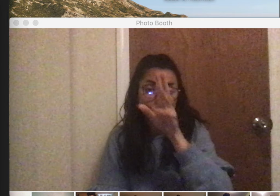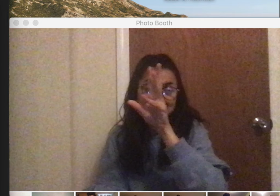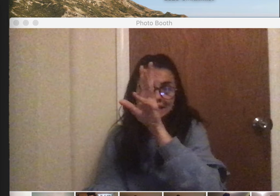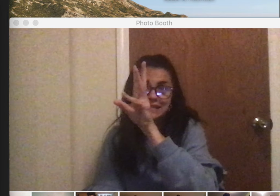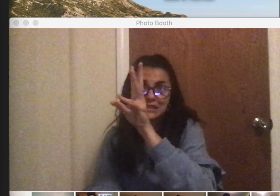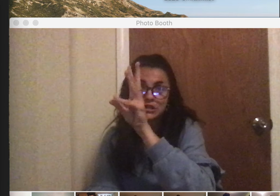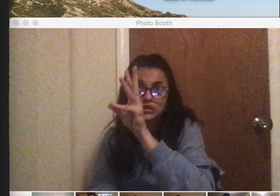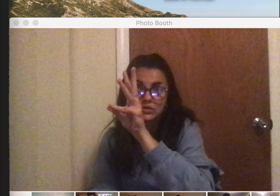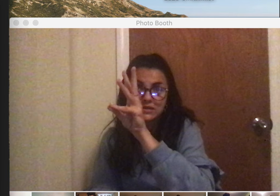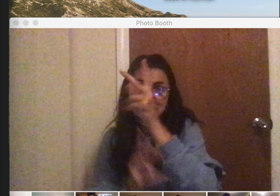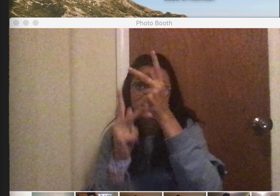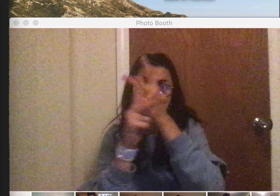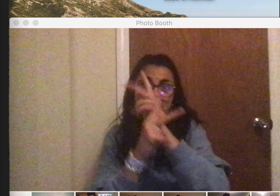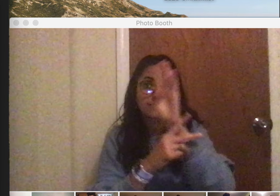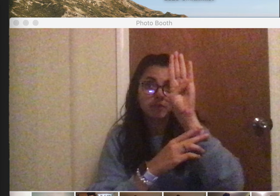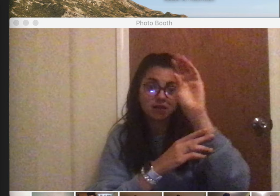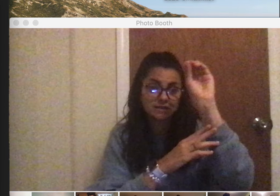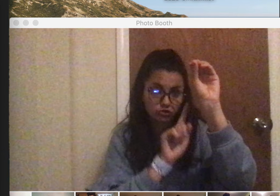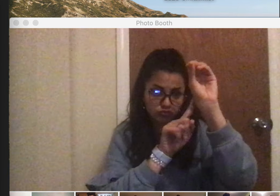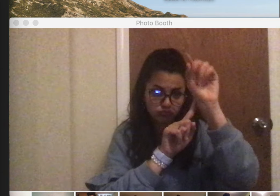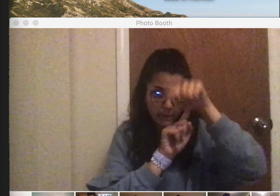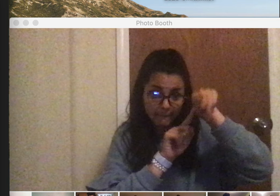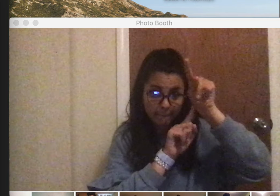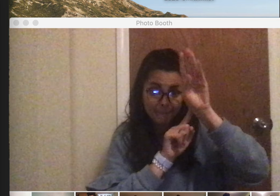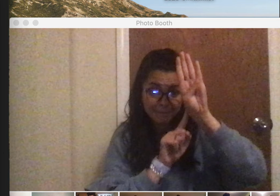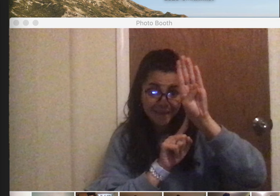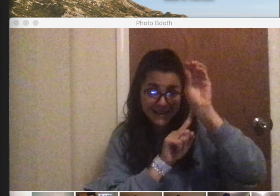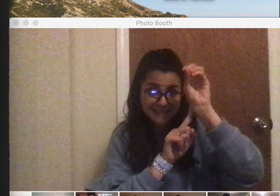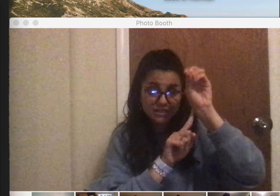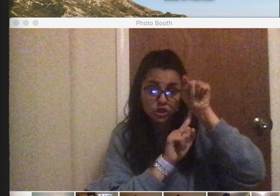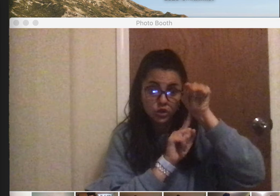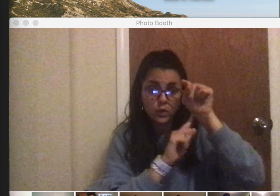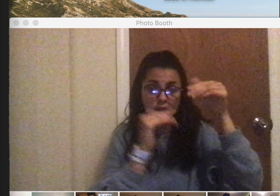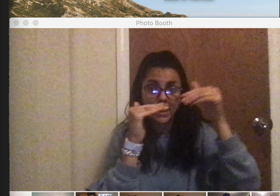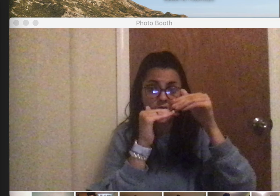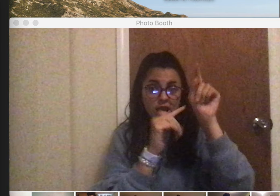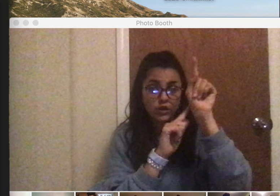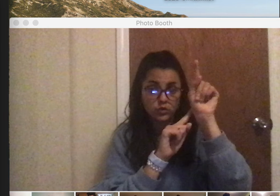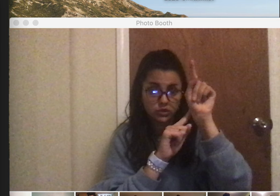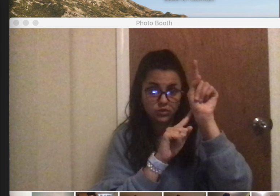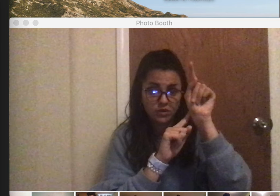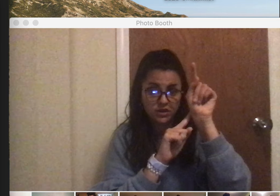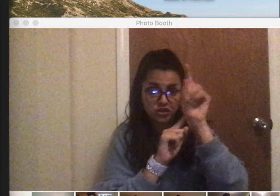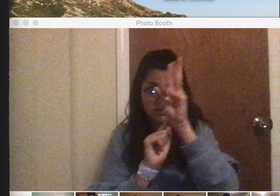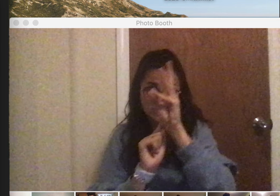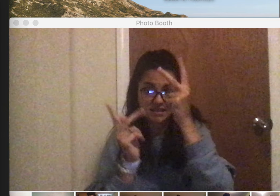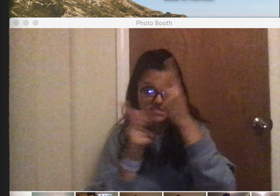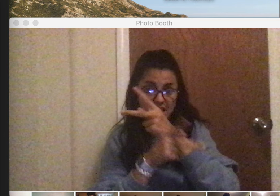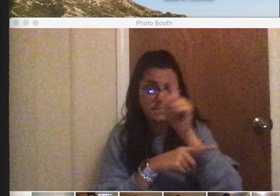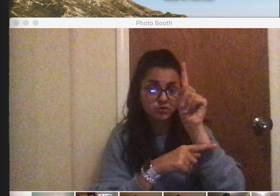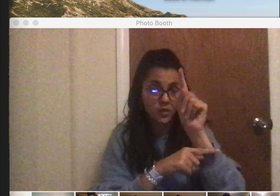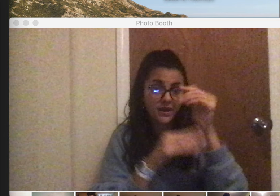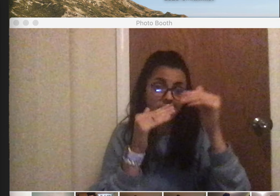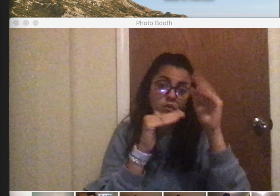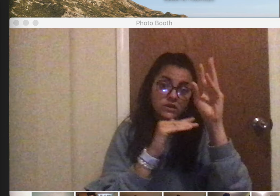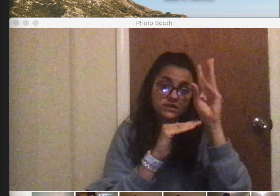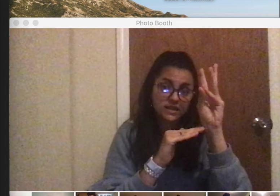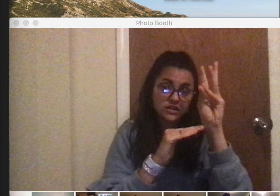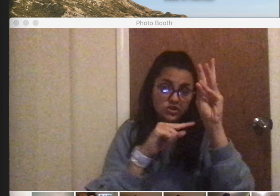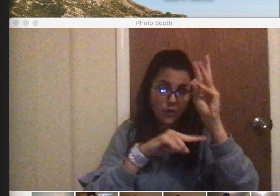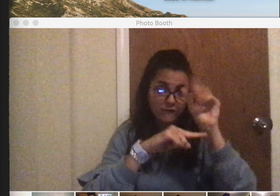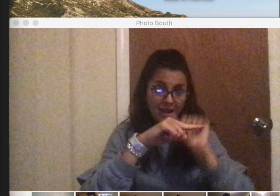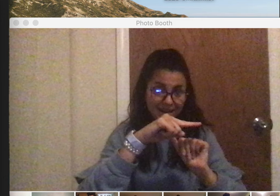times 1 over a to the 3rd. So final answer will be 6 over a to the 3rd. Lots of steps